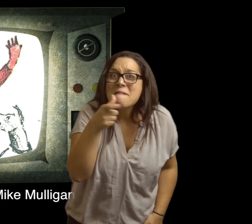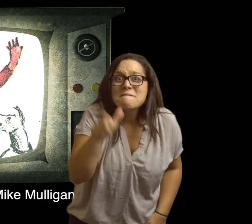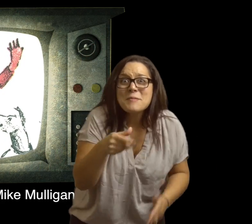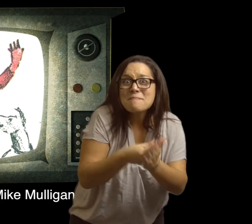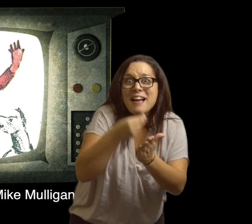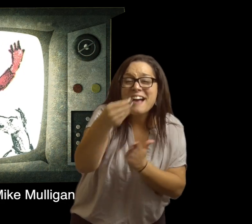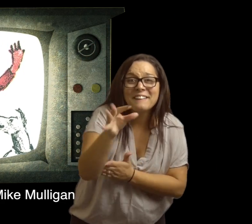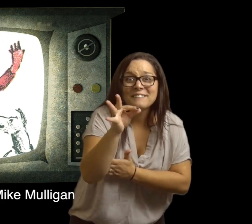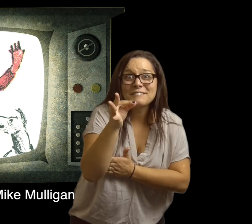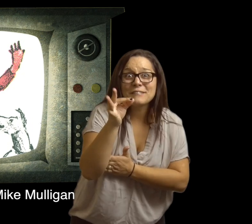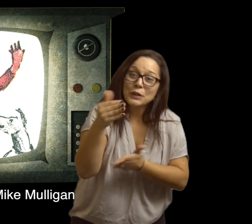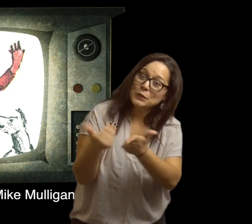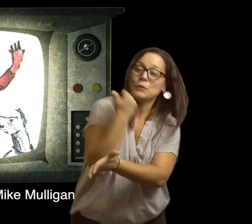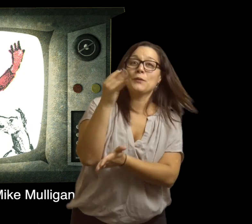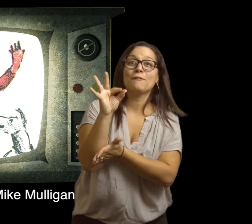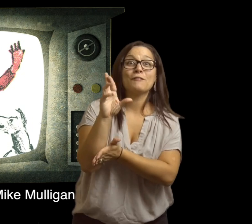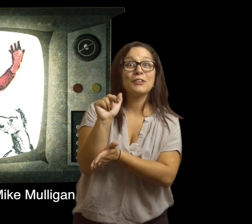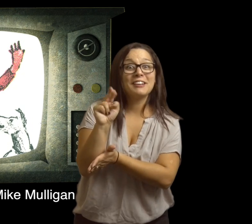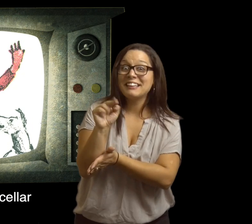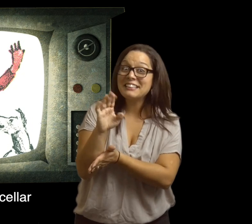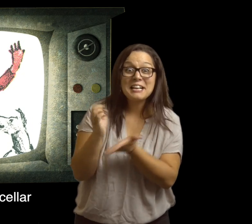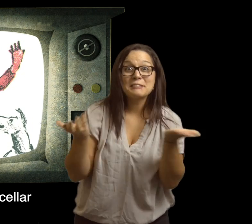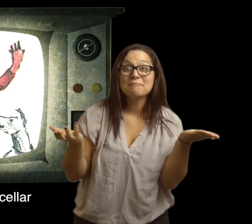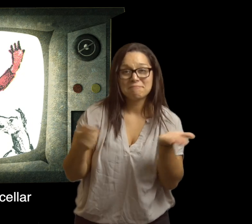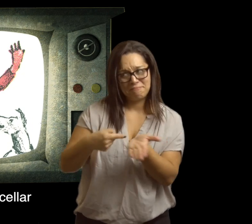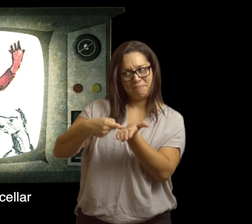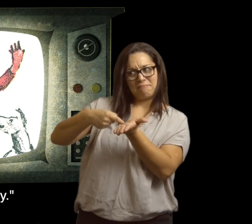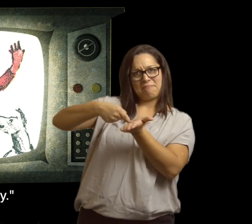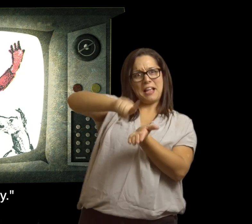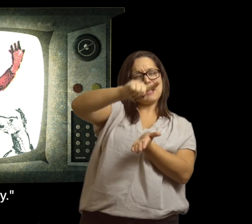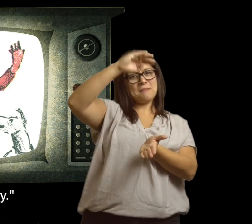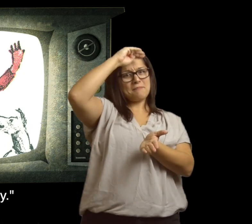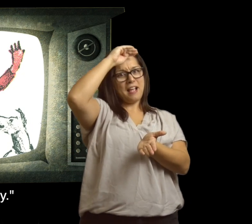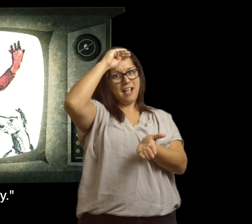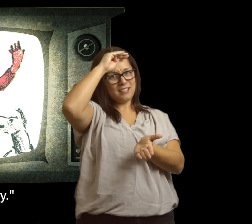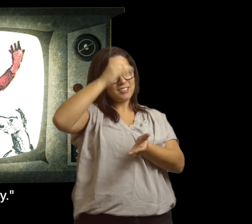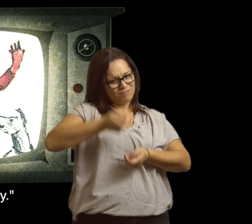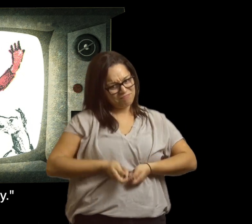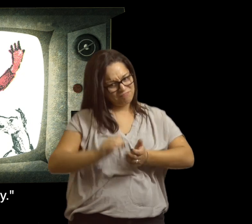we could pay Mike Mulligan for digging the cellar in just one day.